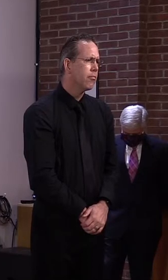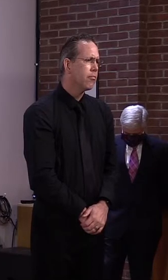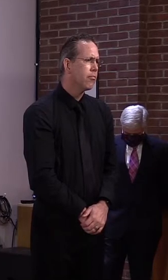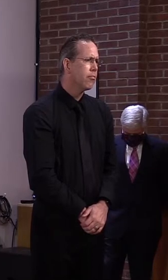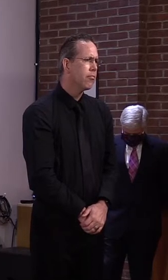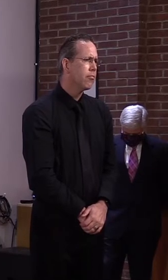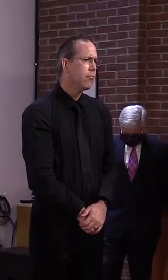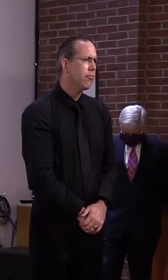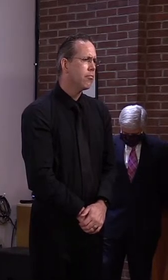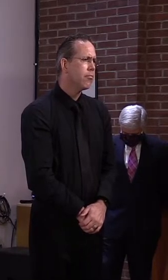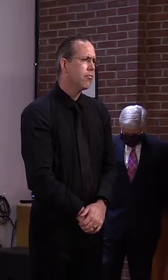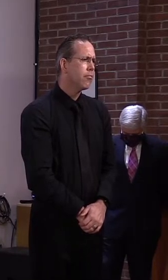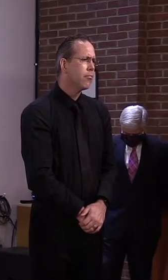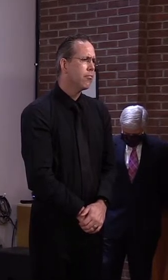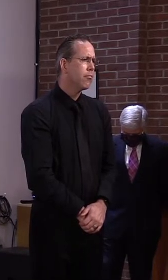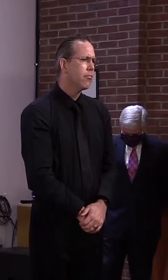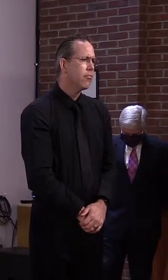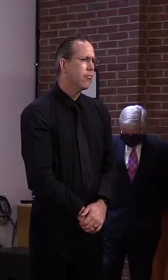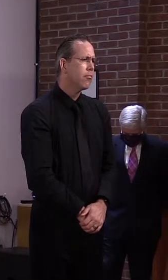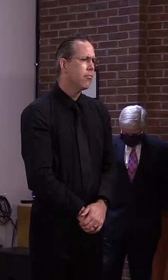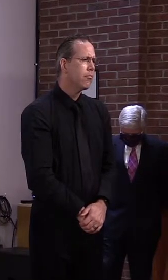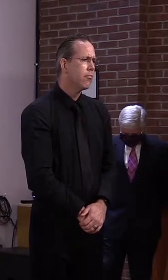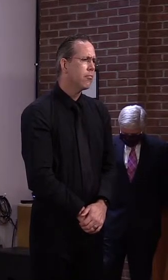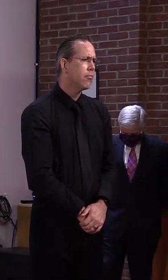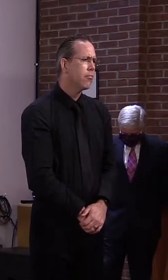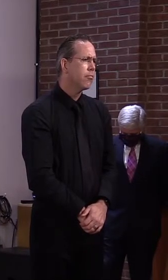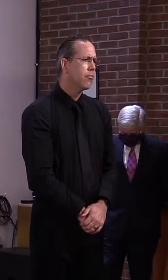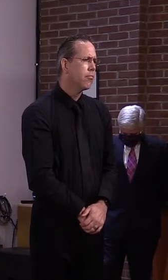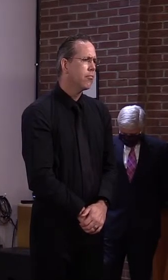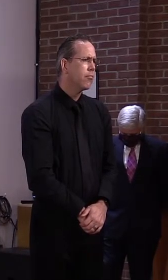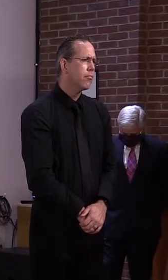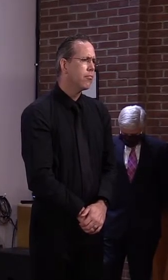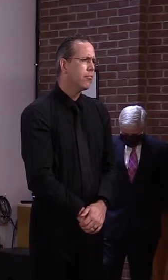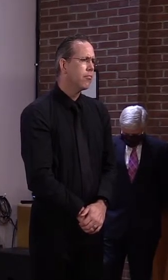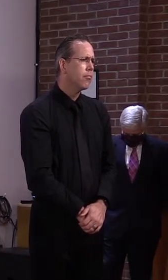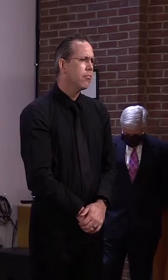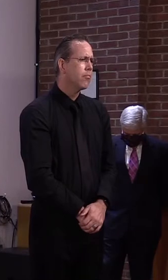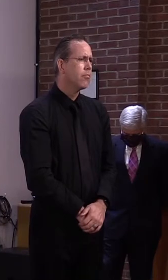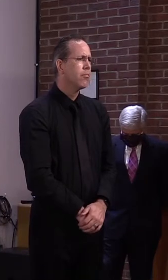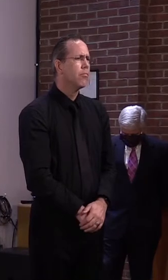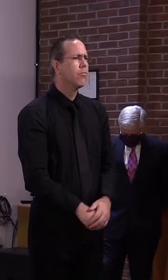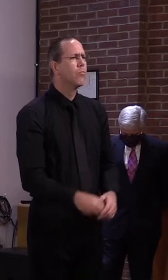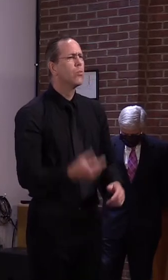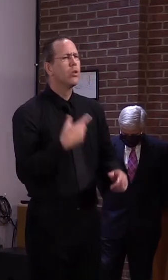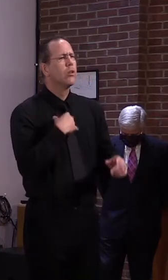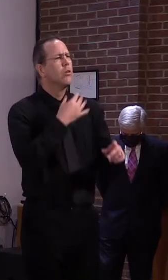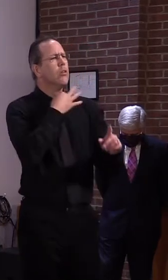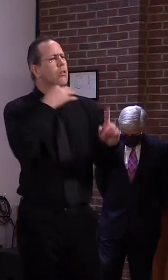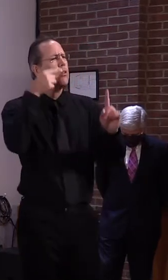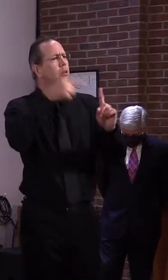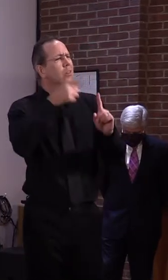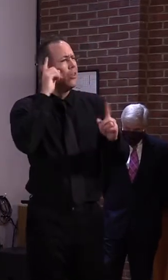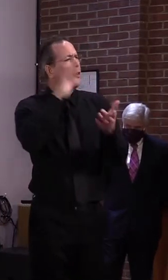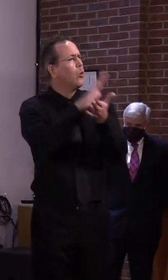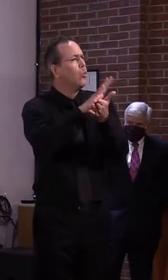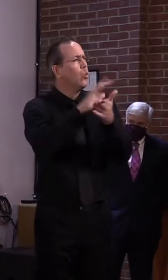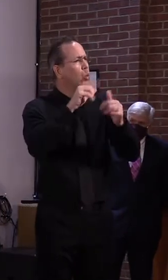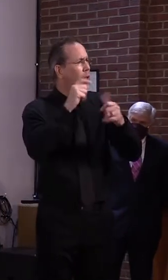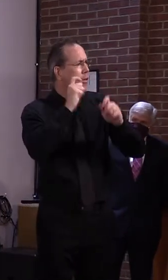in total and percentage of homeschool applications to agency of